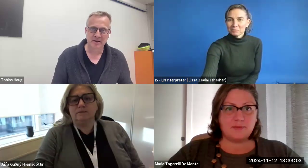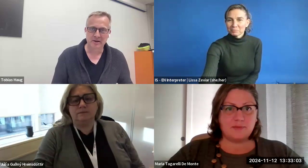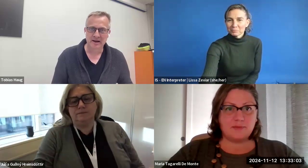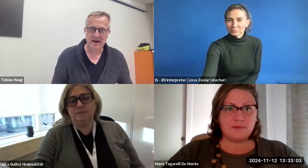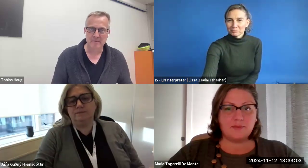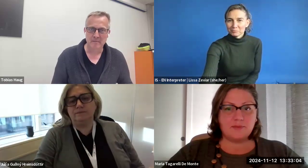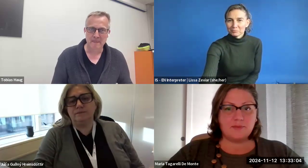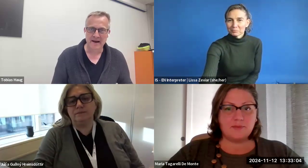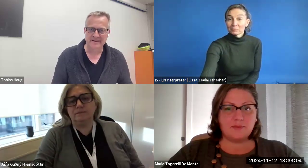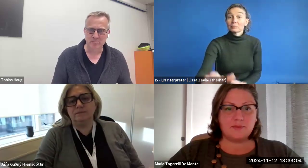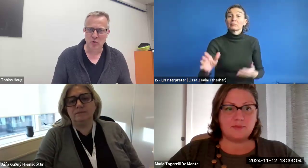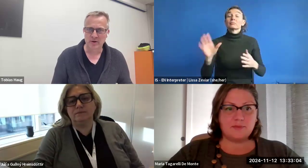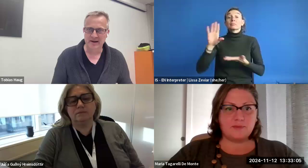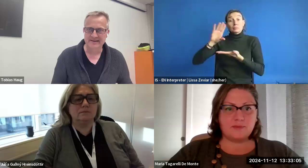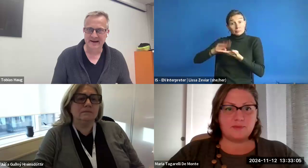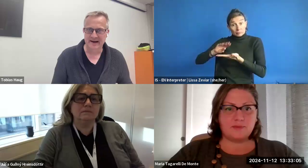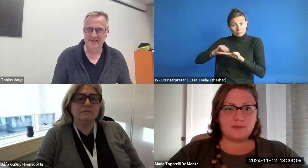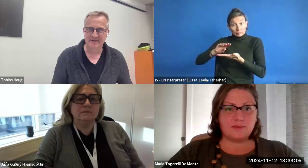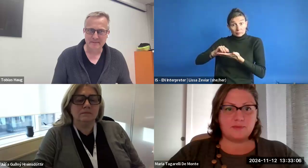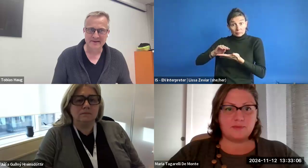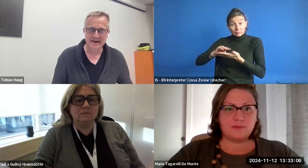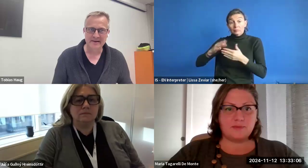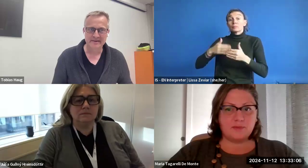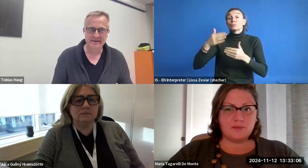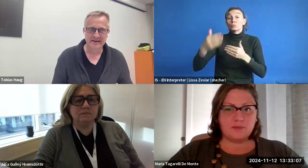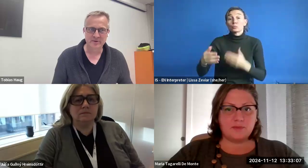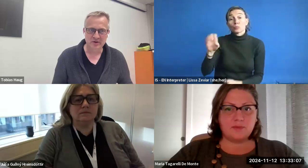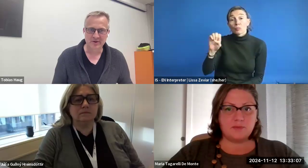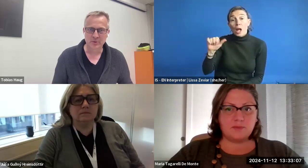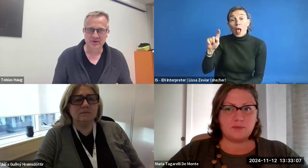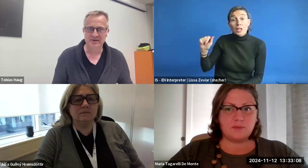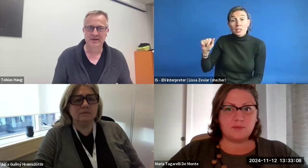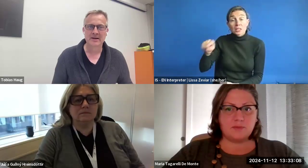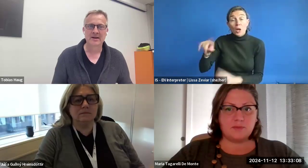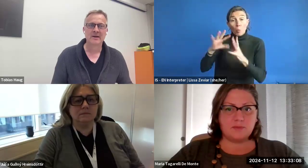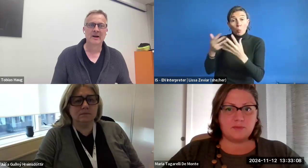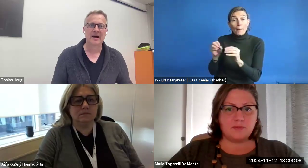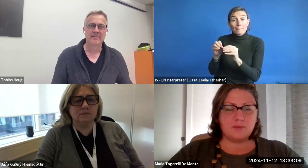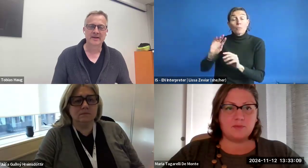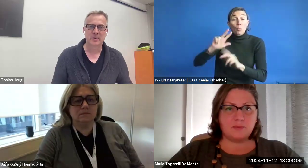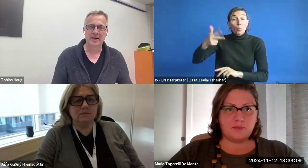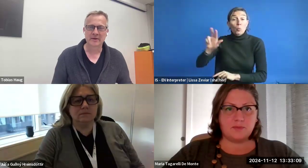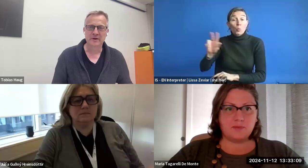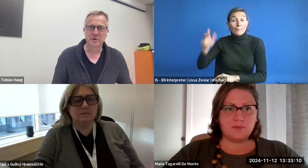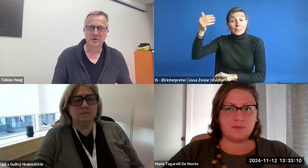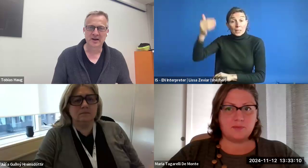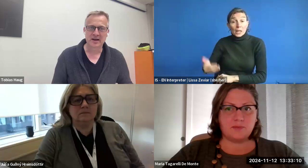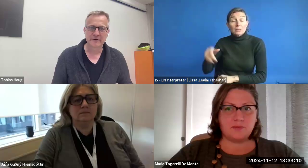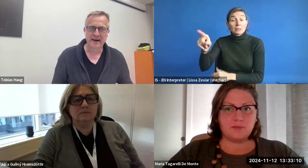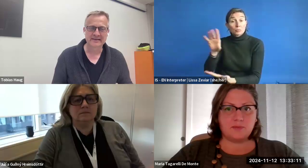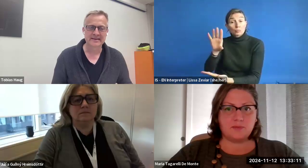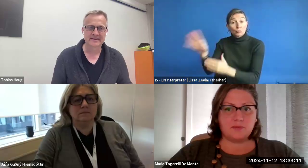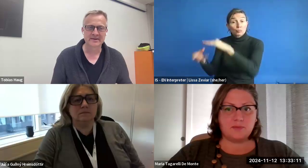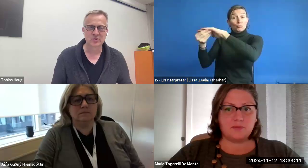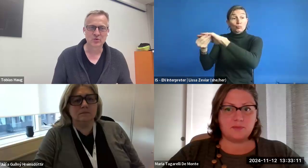made available at some point at the EALTA website as a resource. And as well, if you want